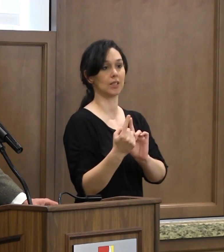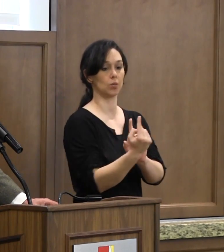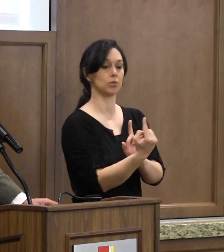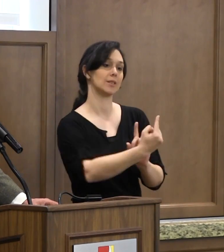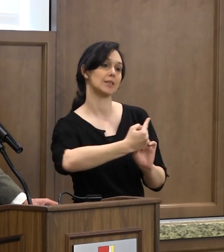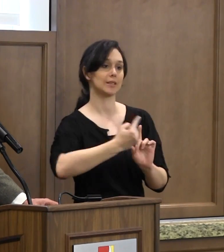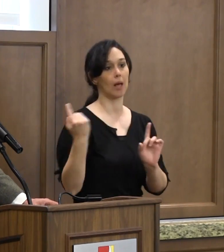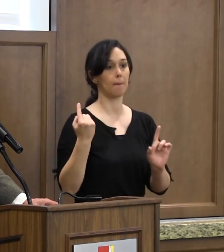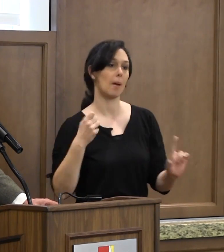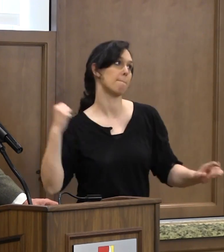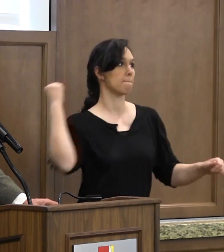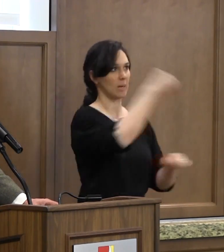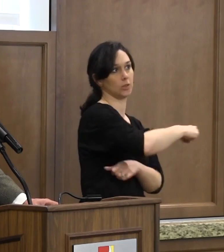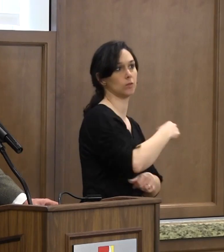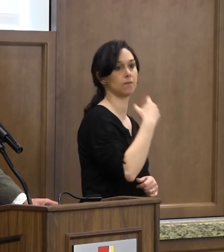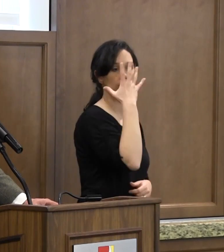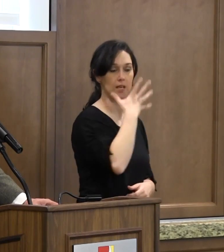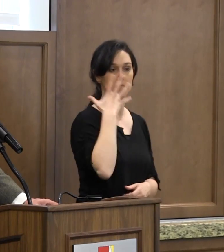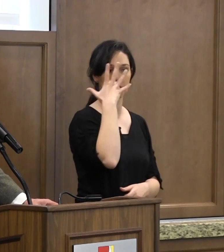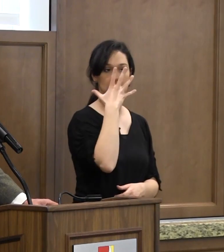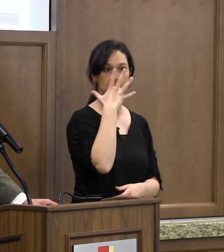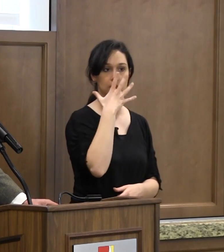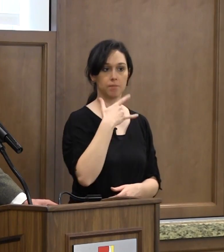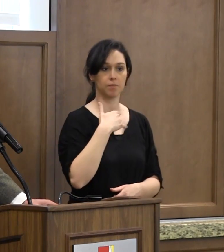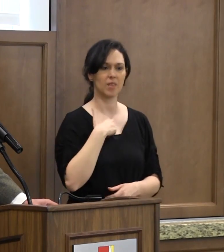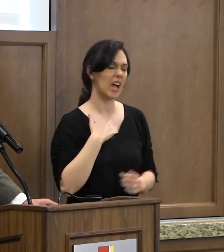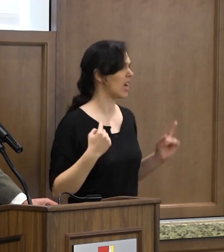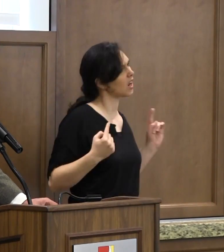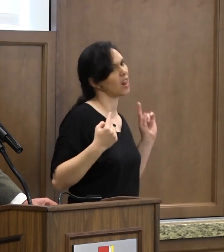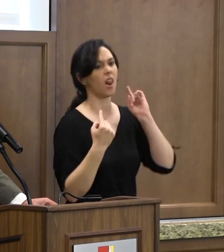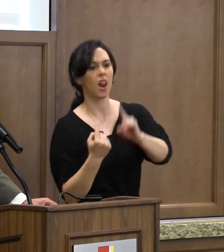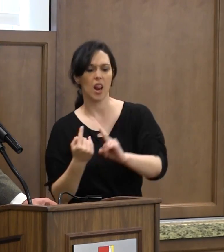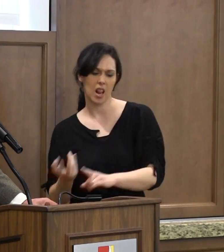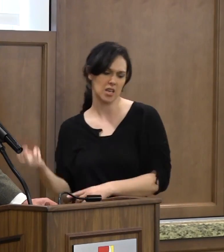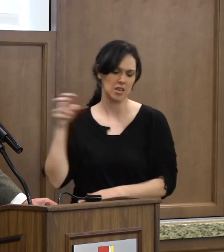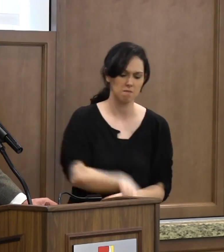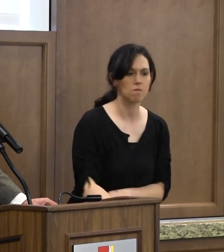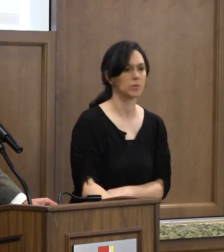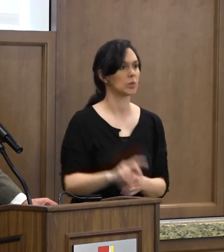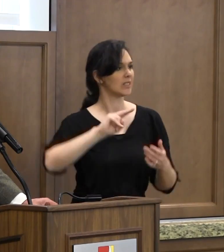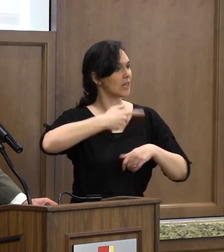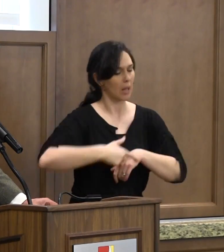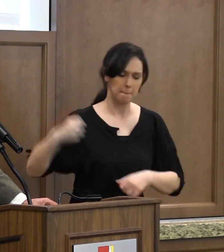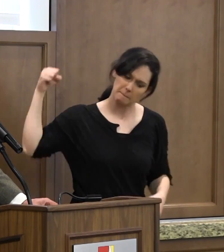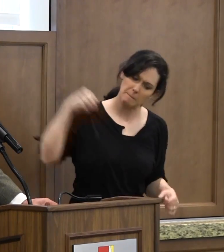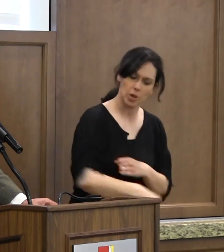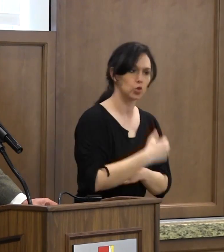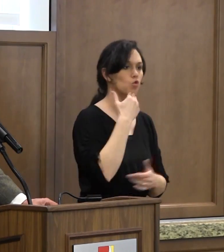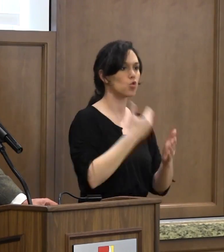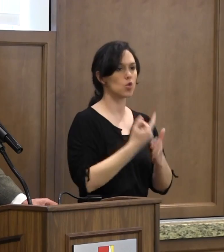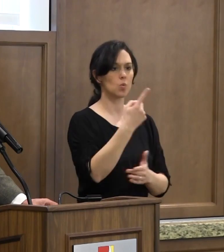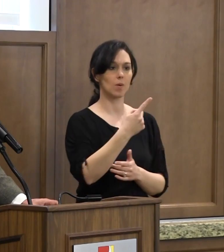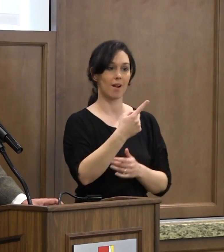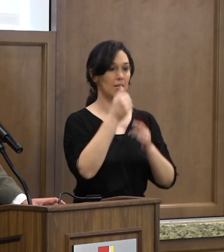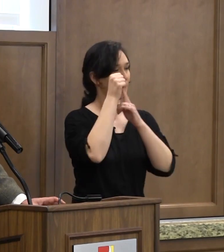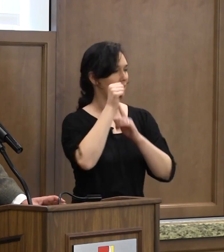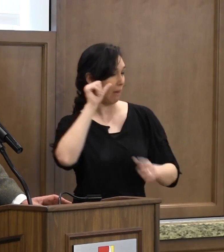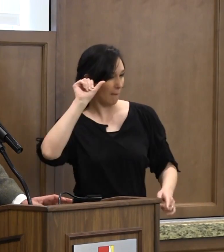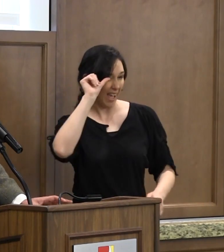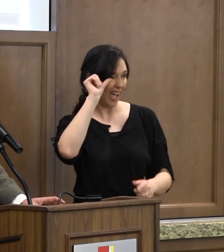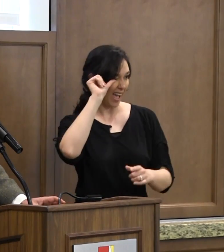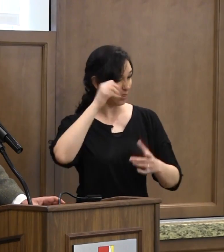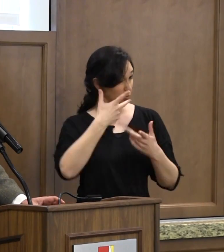the side and punch me in the face. I hurled myself at him, got him down a second time, punched him a good one, stuck my thumb in his eye, and